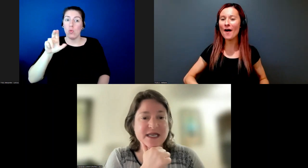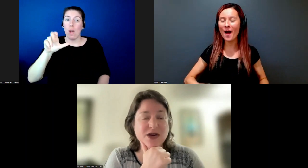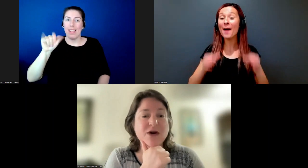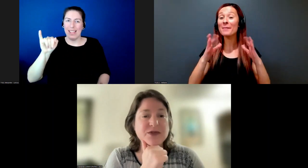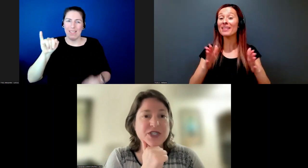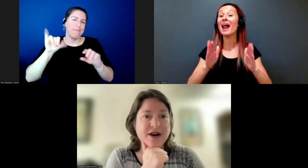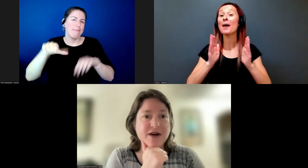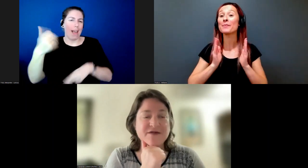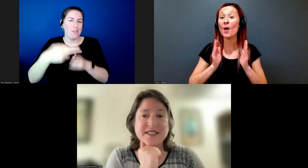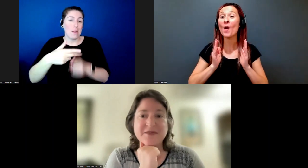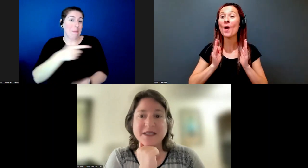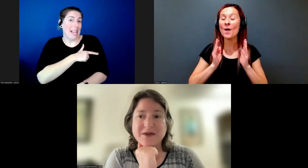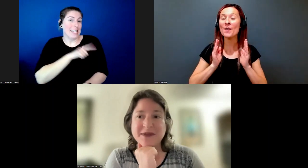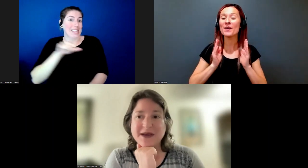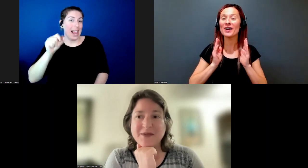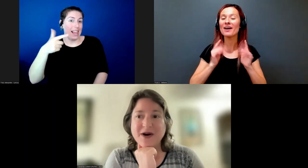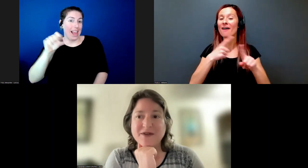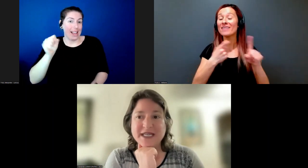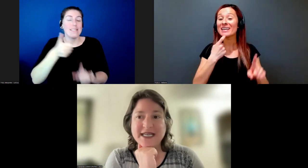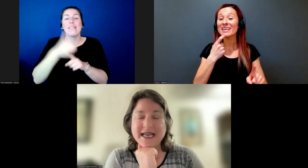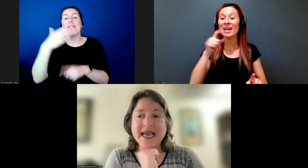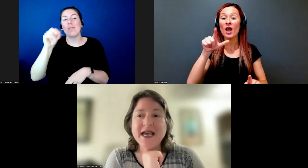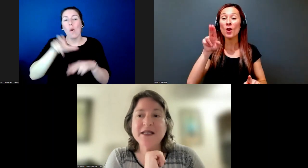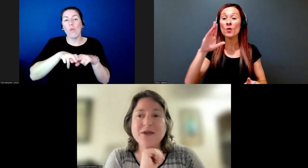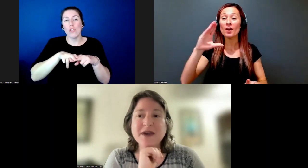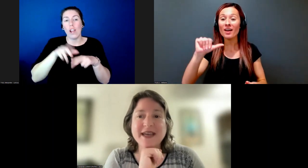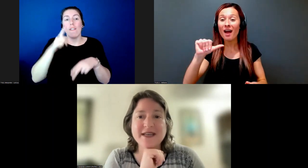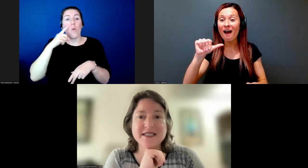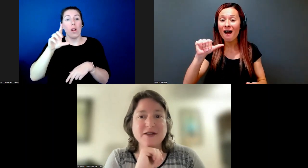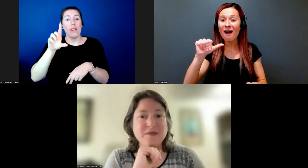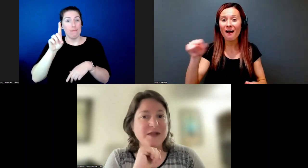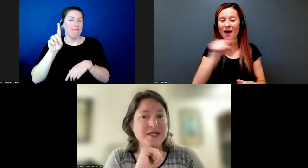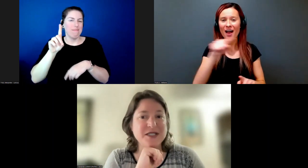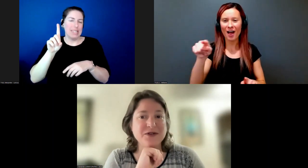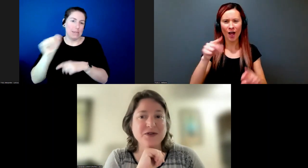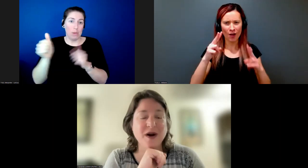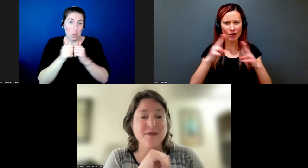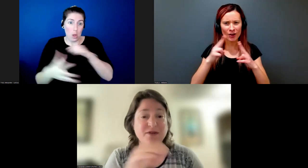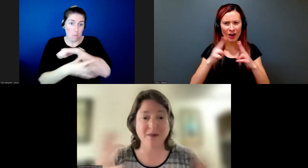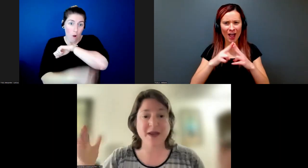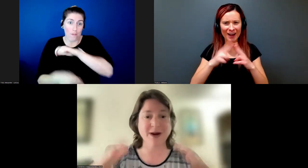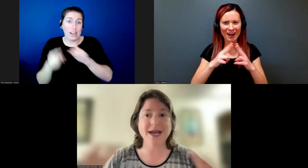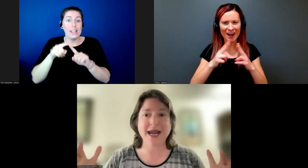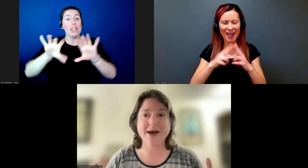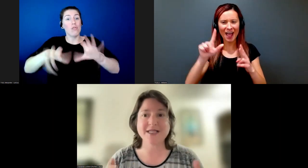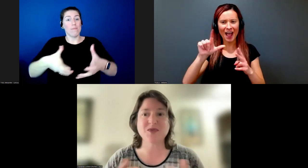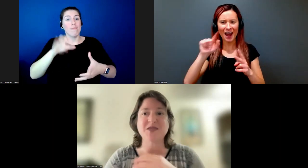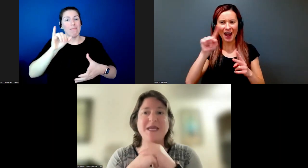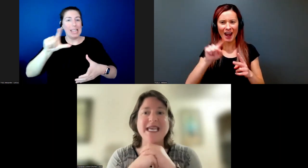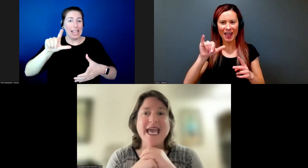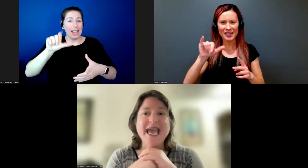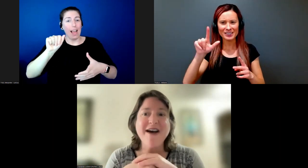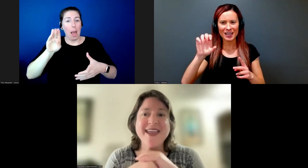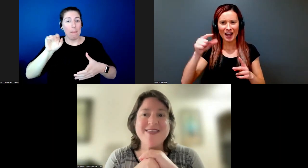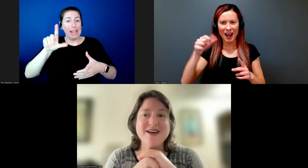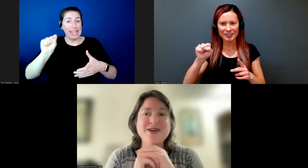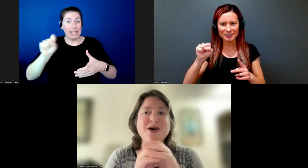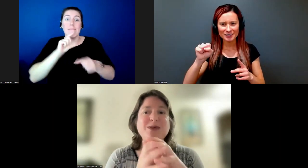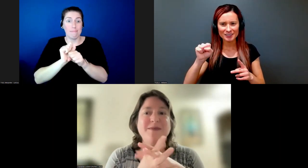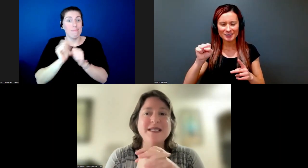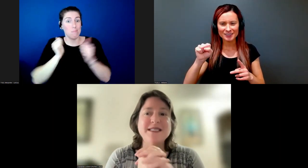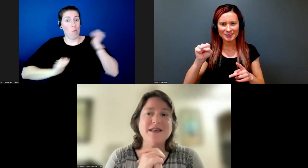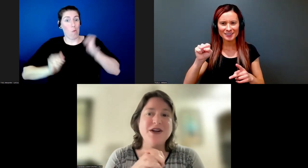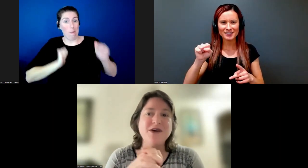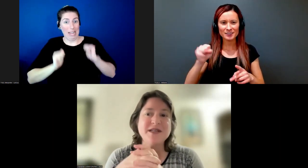is the co-chair of Disability Without Poverty. Luca and his Ill Abilities crew are performing right now as we speak in their